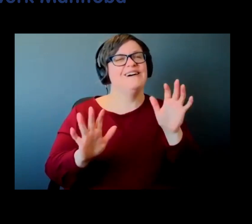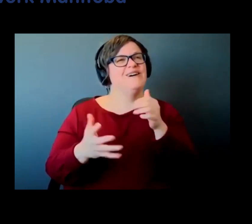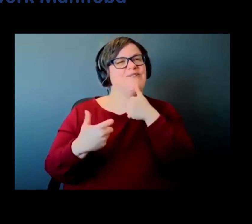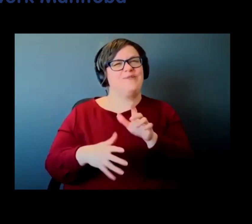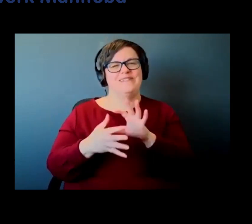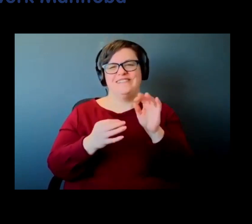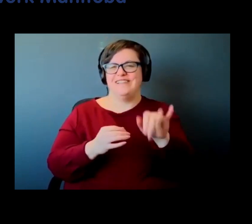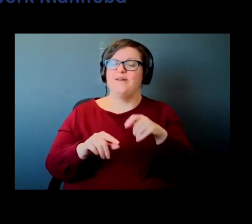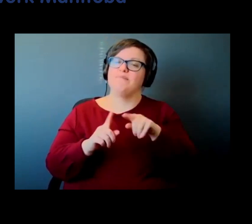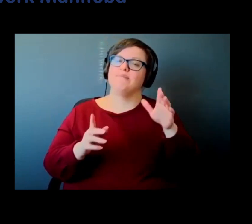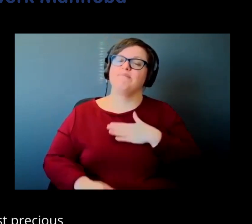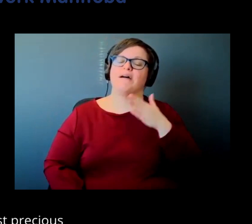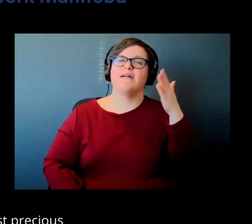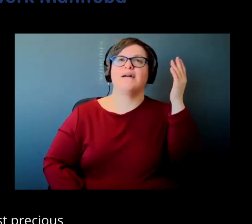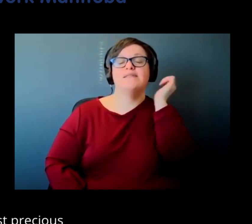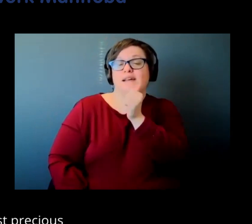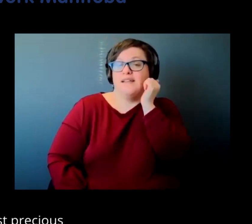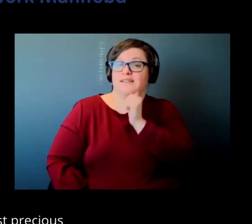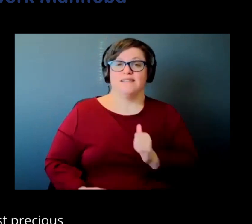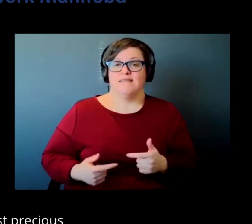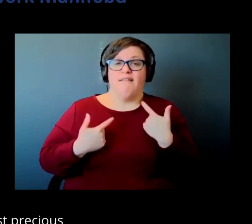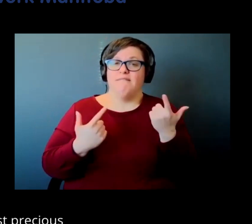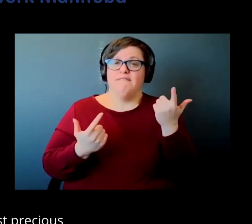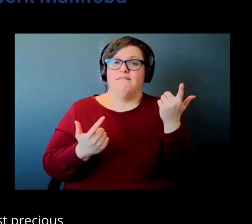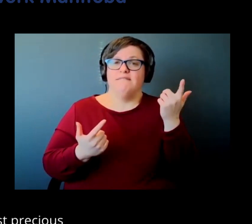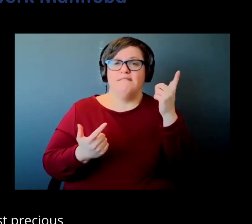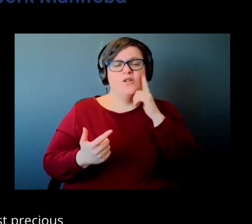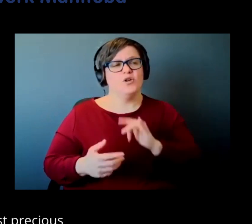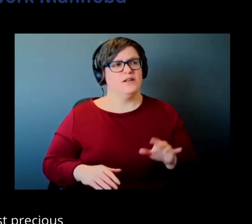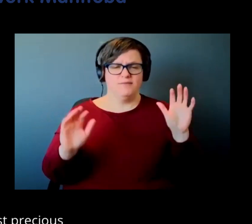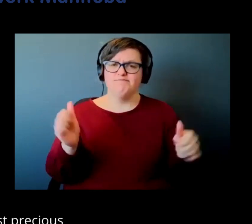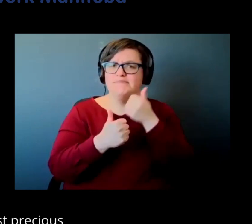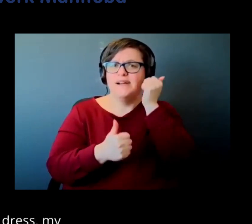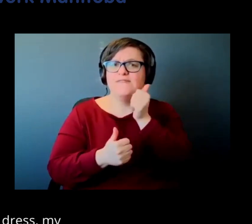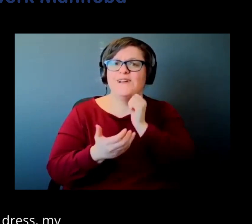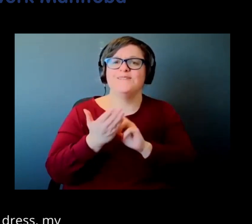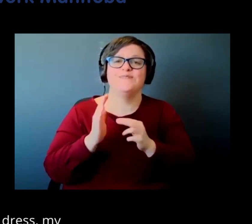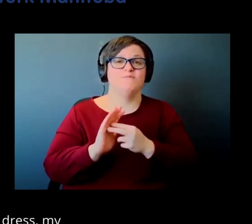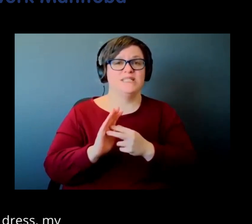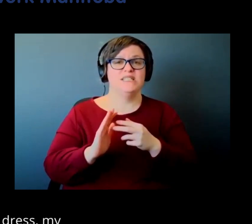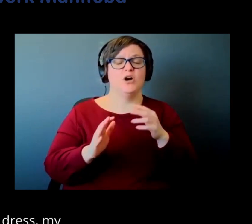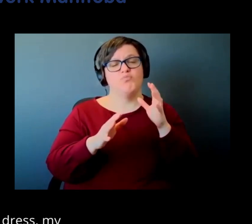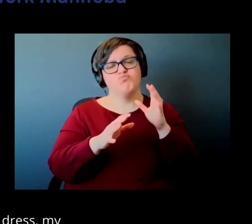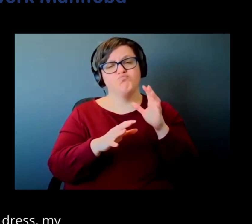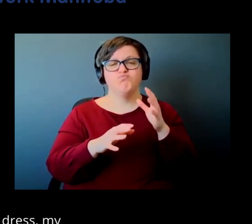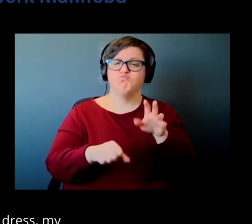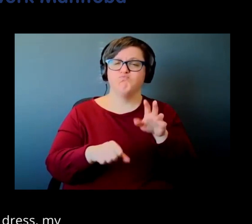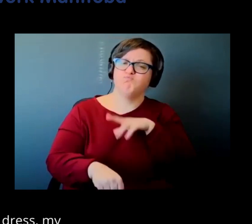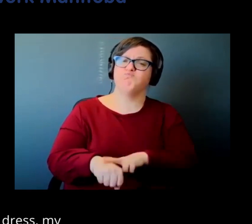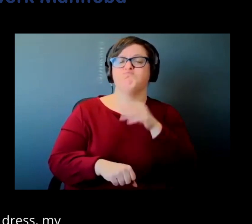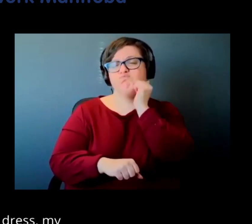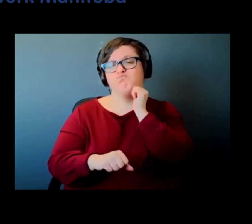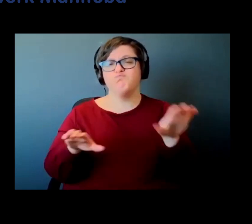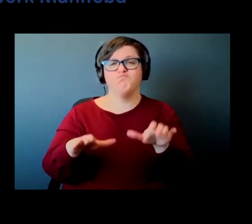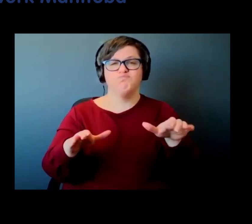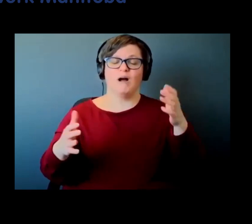yeah, kind of marks the occasion, like that I wear the most precious piece of clothing that I have, which is my blue dress, my blue evening